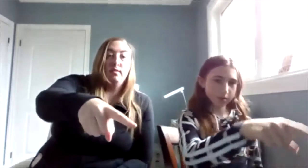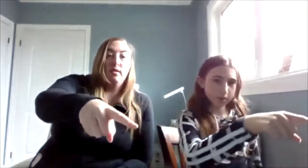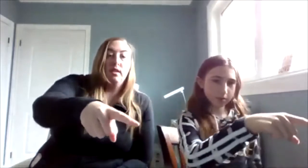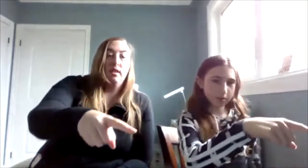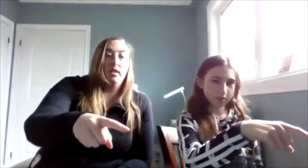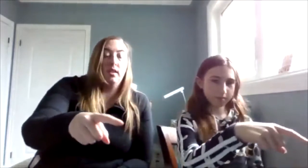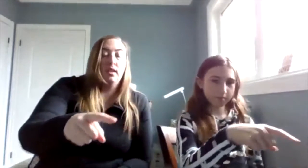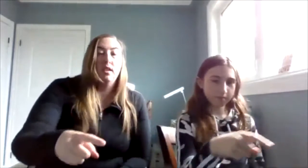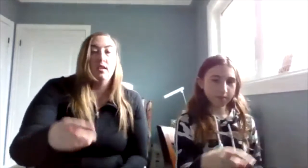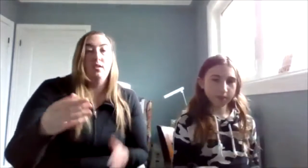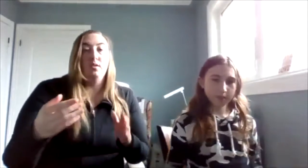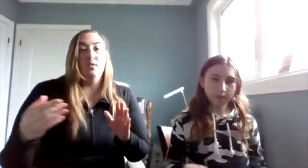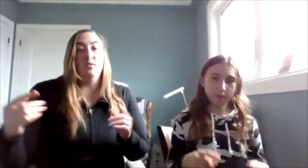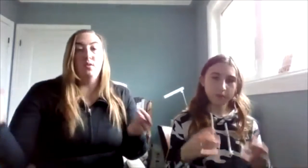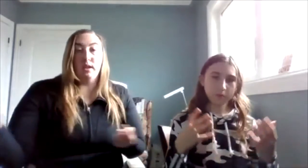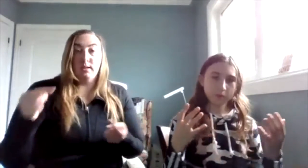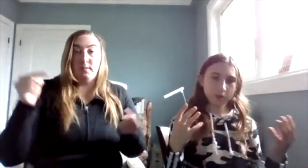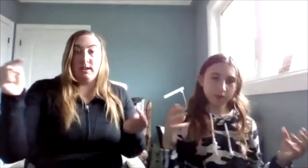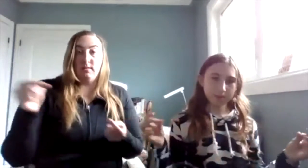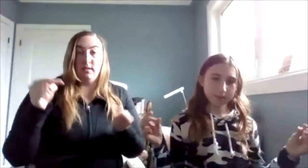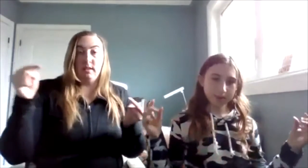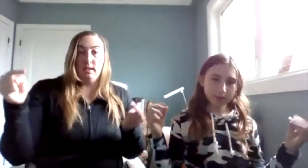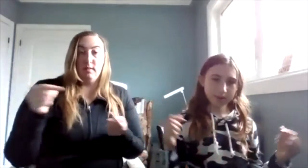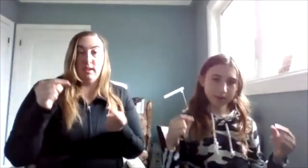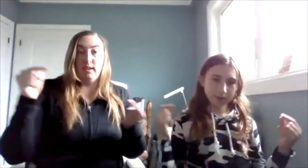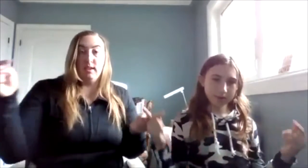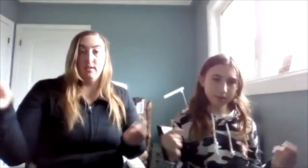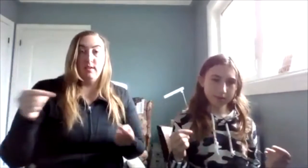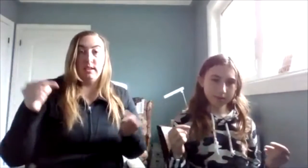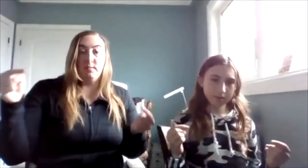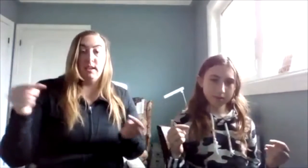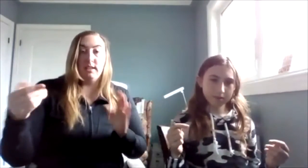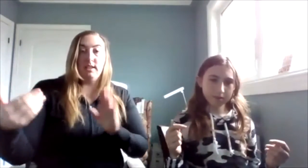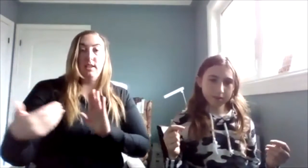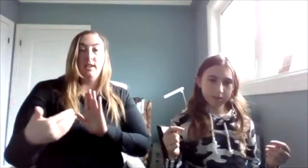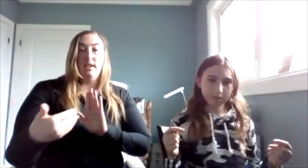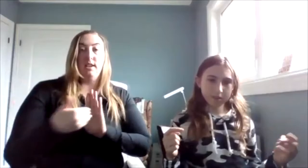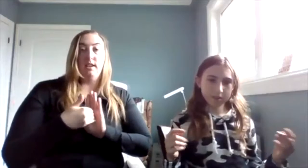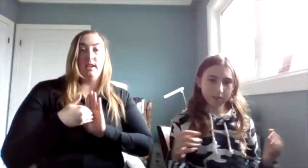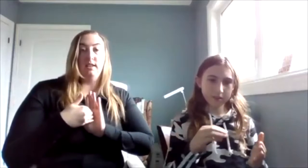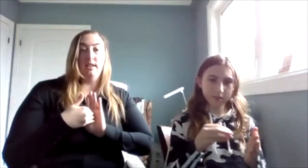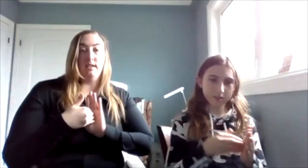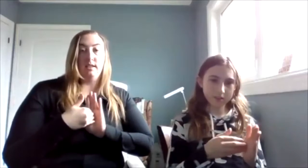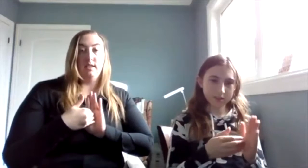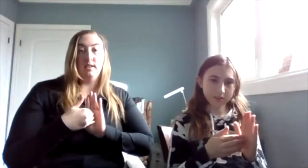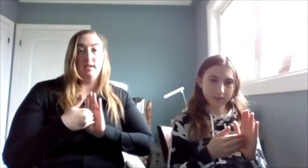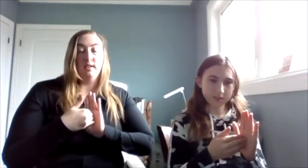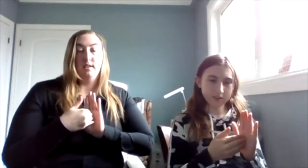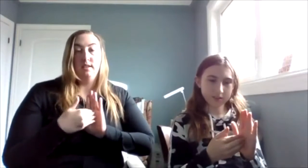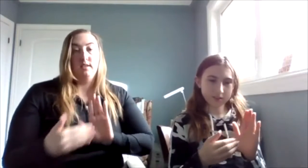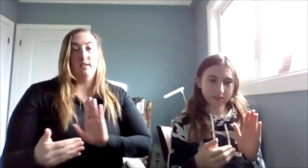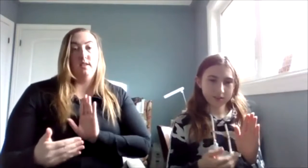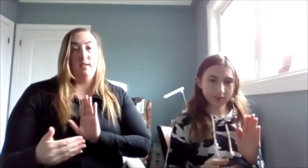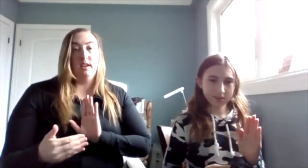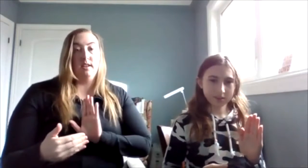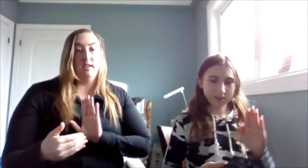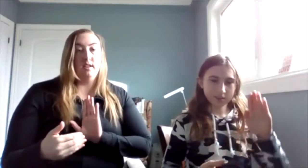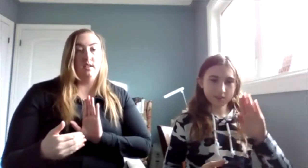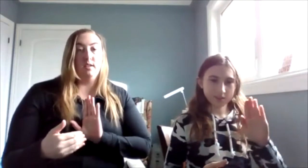those who trespass, we're doing the same sign again, trespass against us. So your